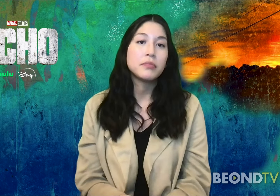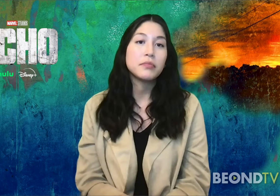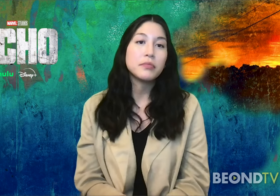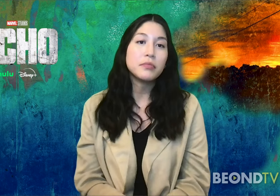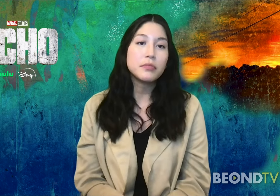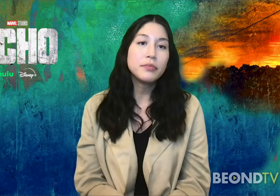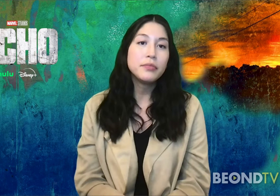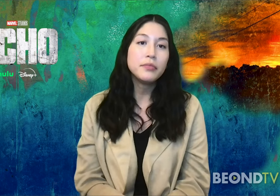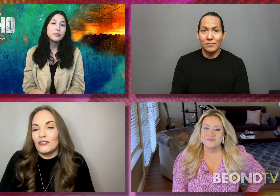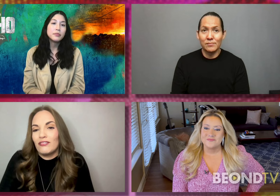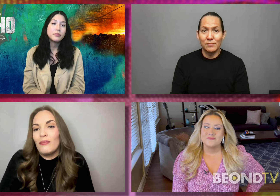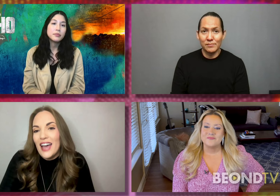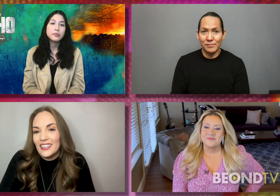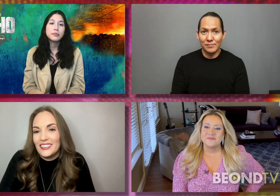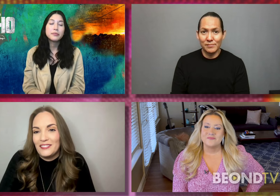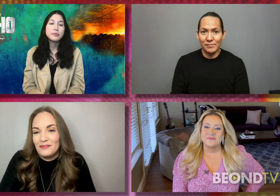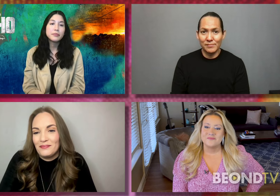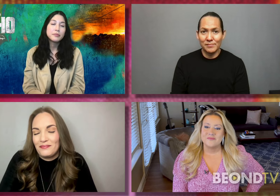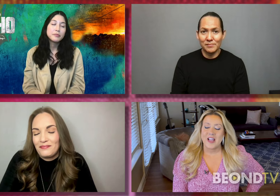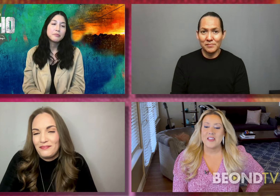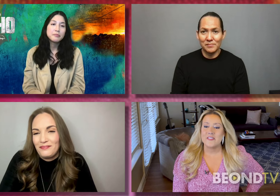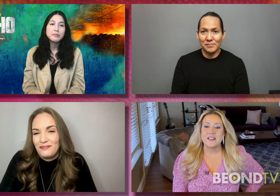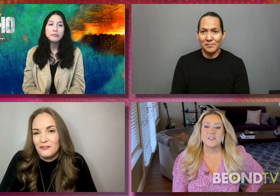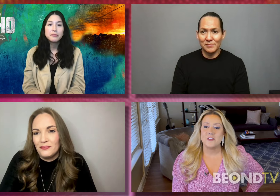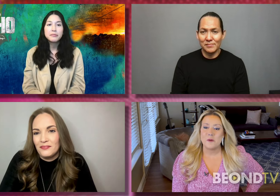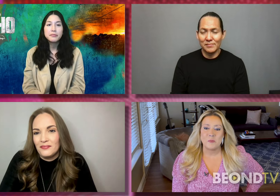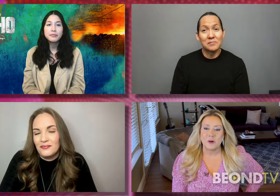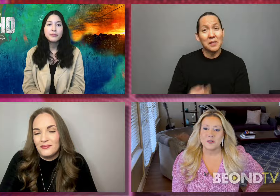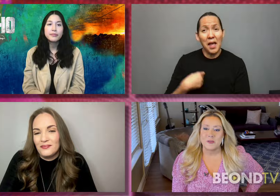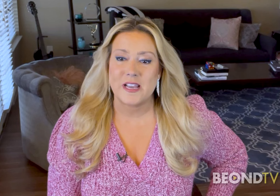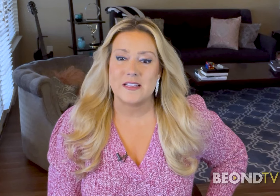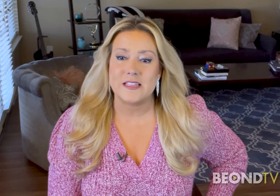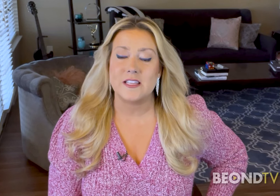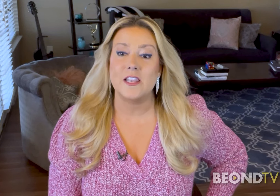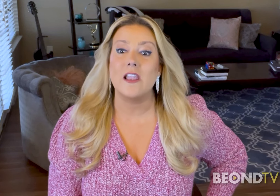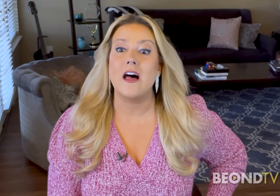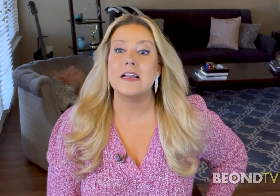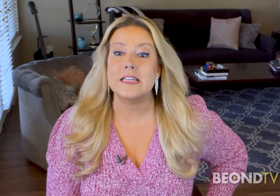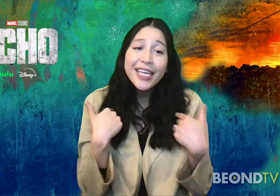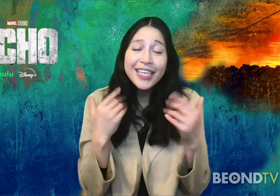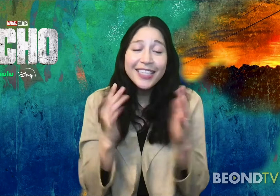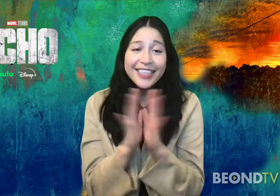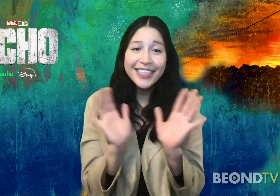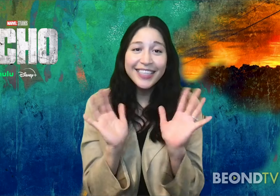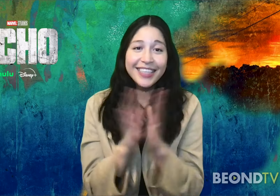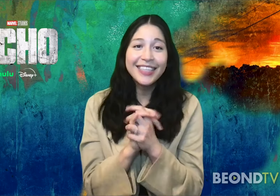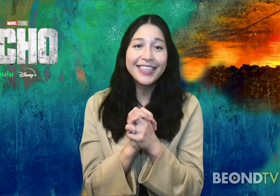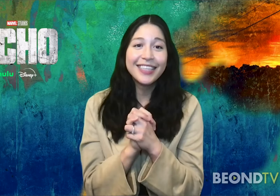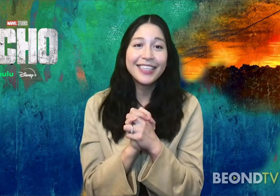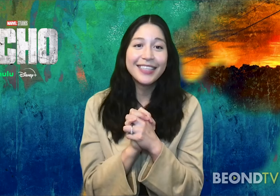So hopefully people will learn from that. I think that's so important because it's a long time